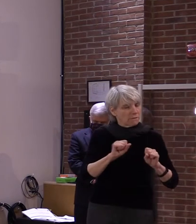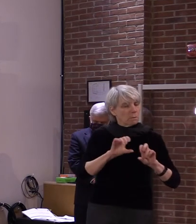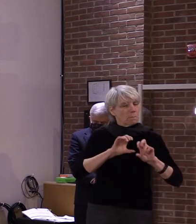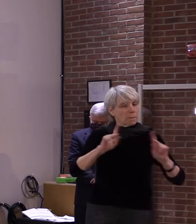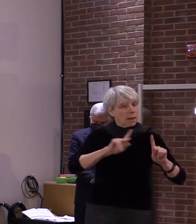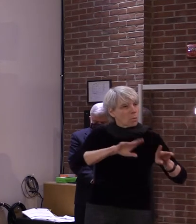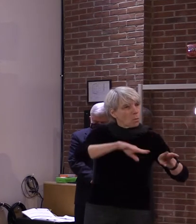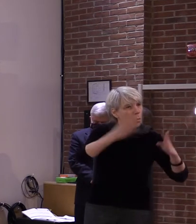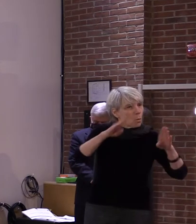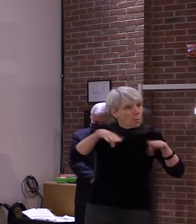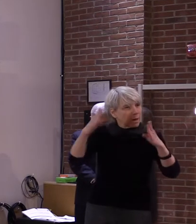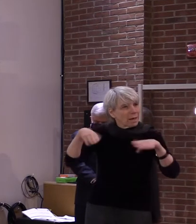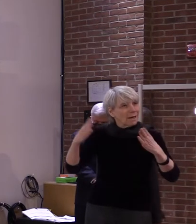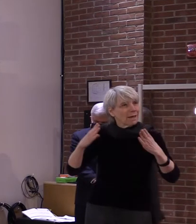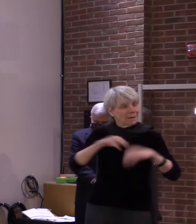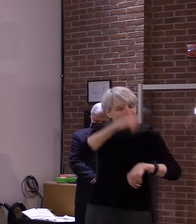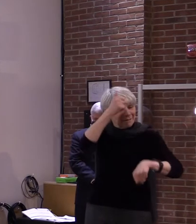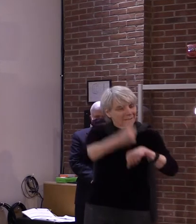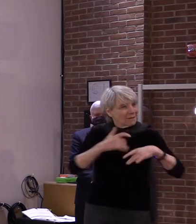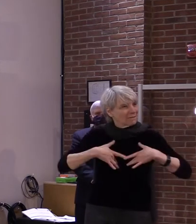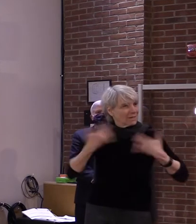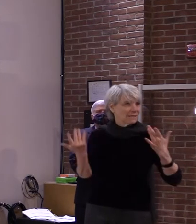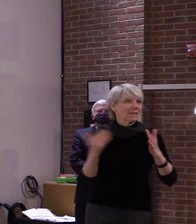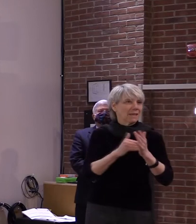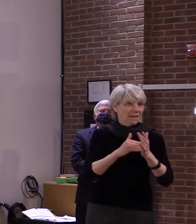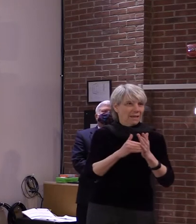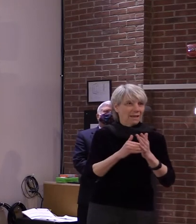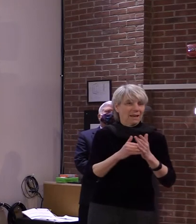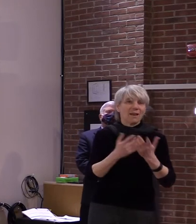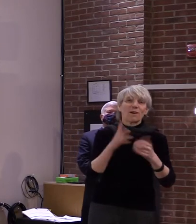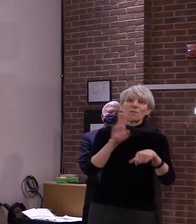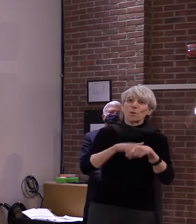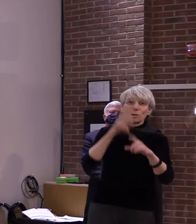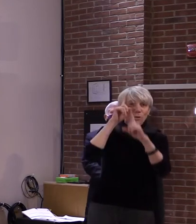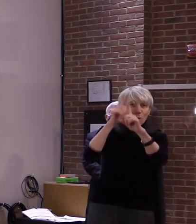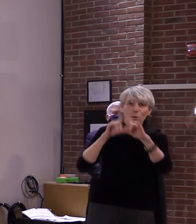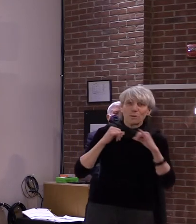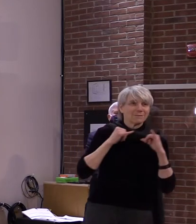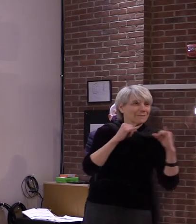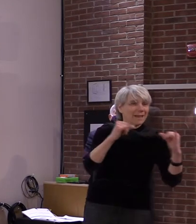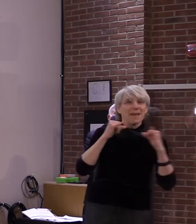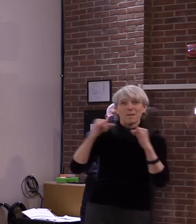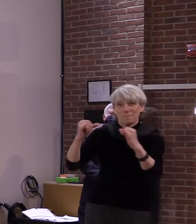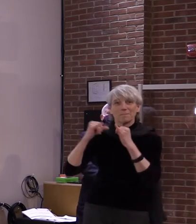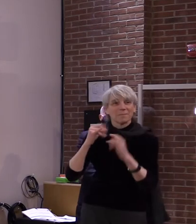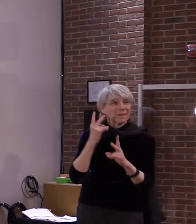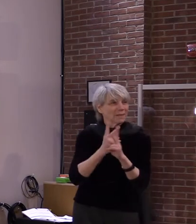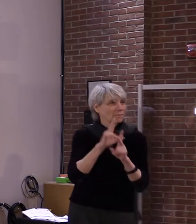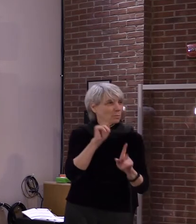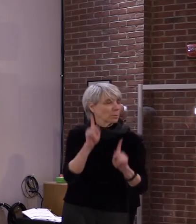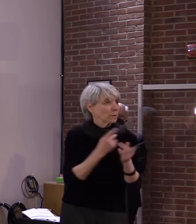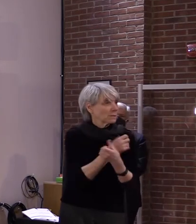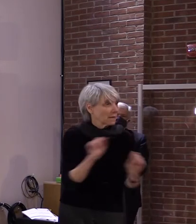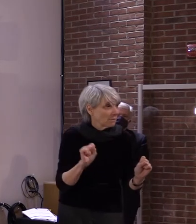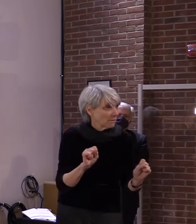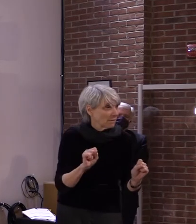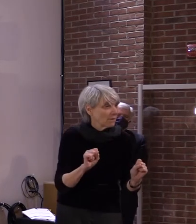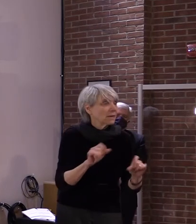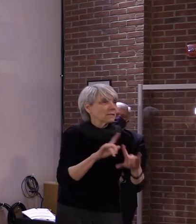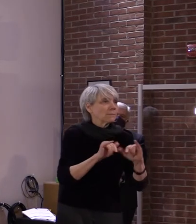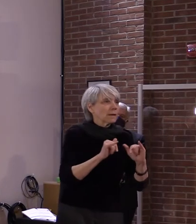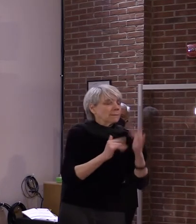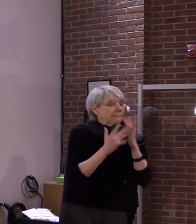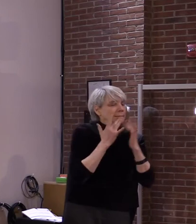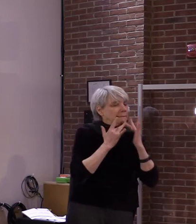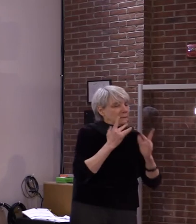of course we all have the same goal which is to project protect the health and safety of vermonters and balance the need to open up our economy as we navigate as